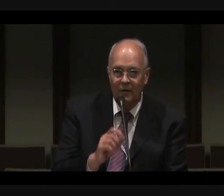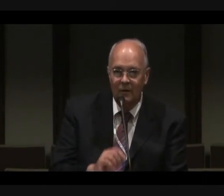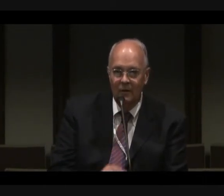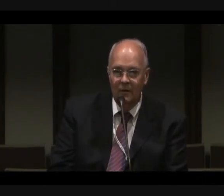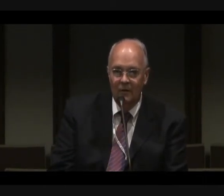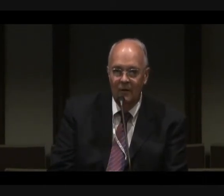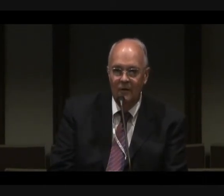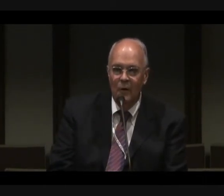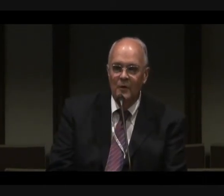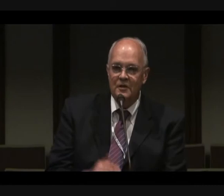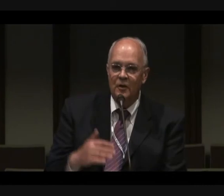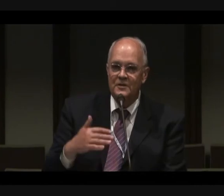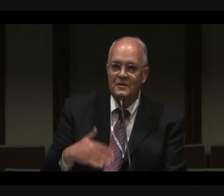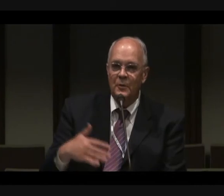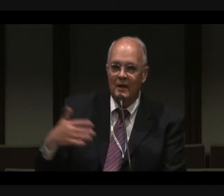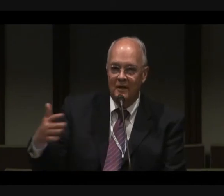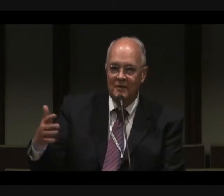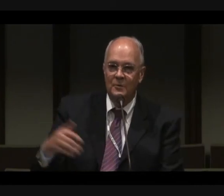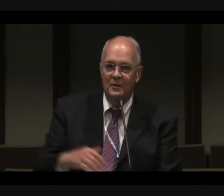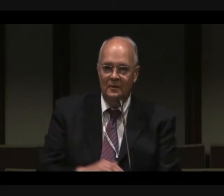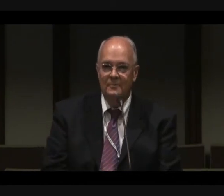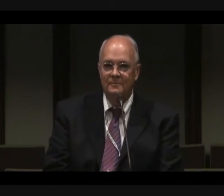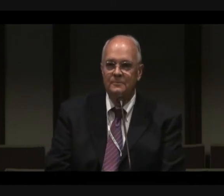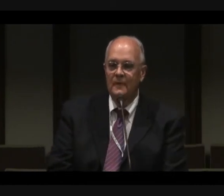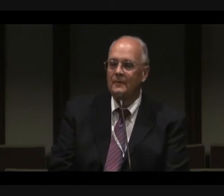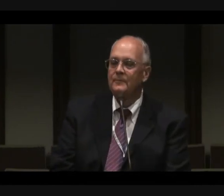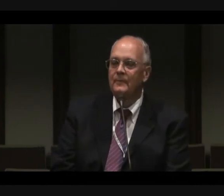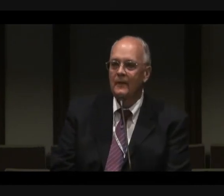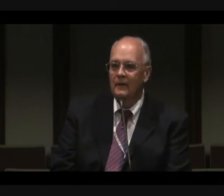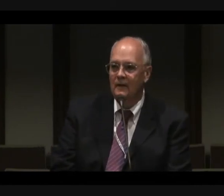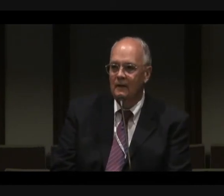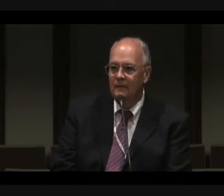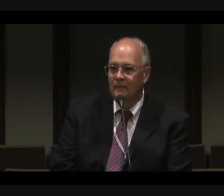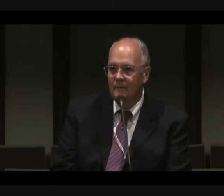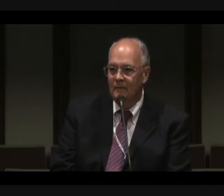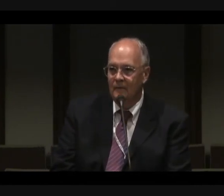Pardon? Well, it's closed this week and next week.